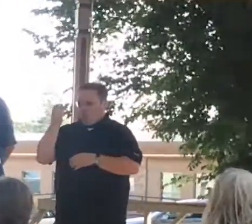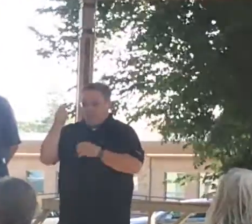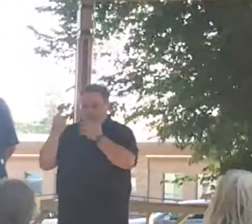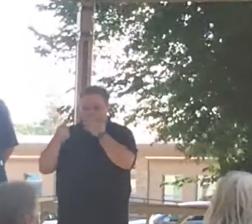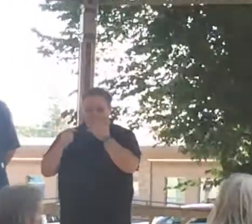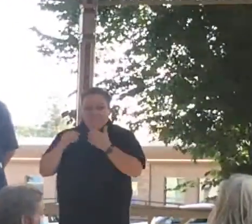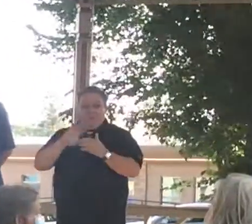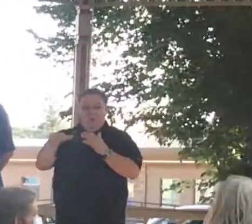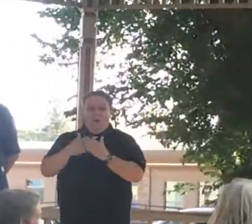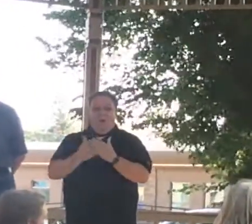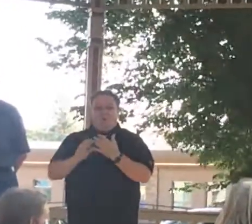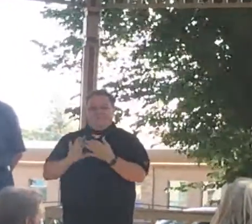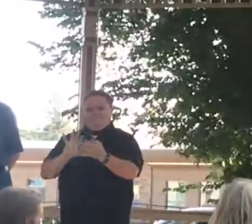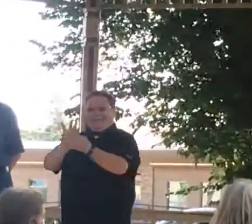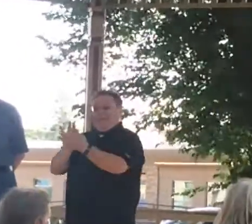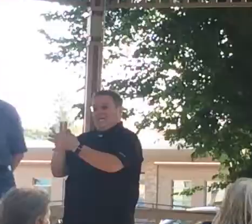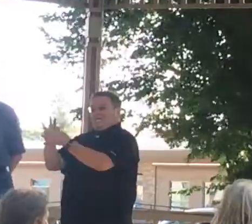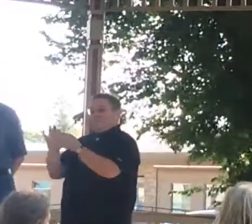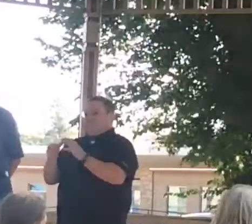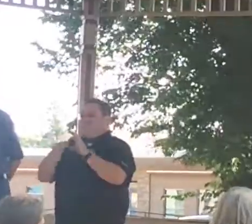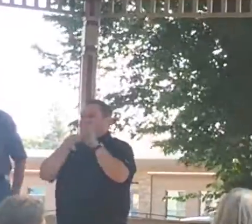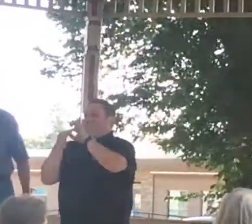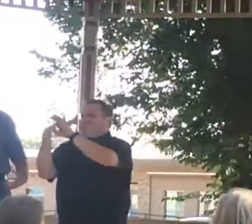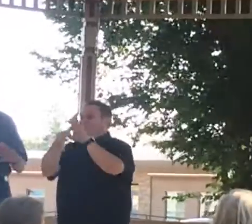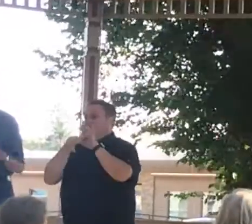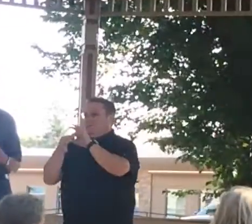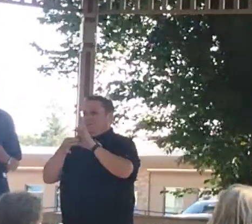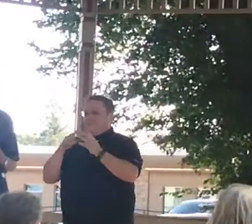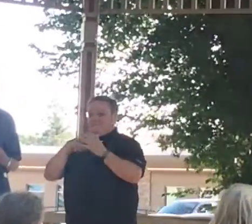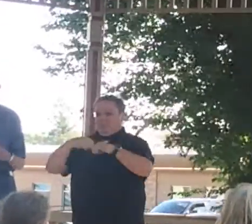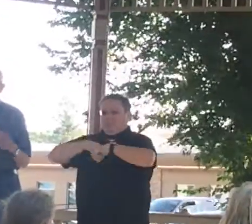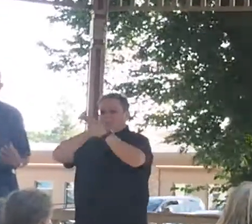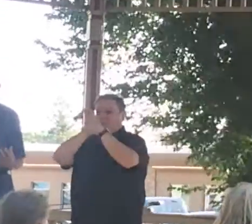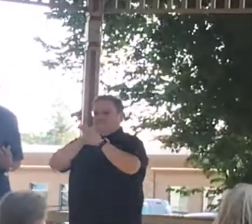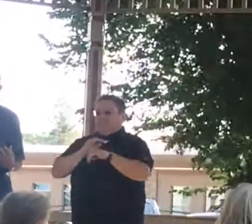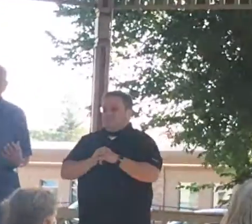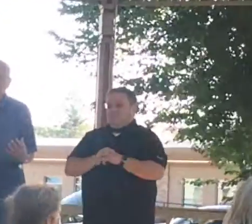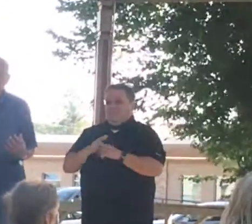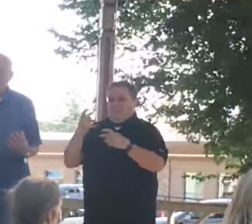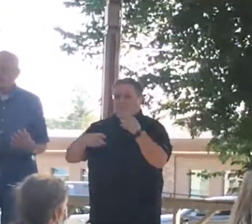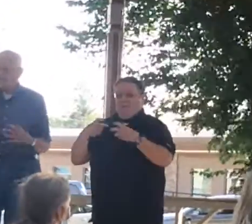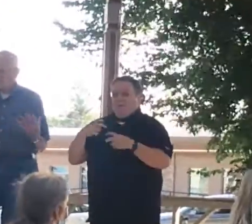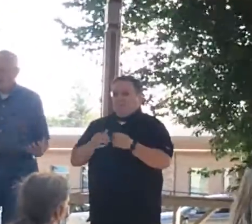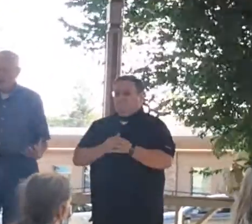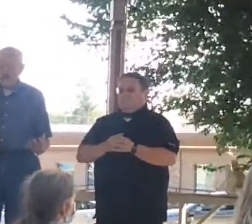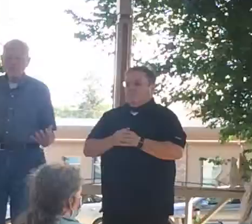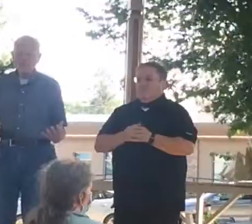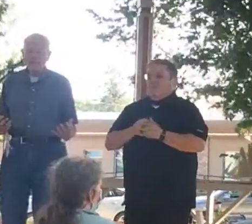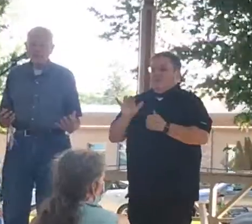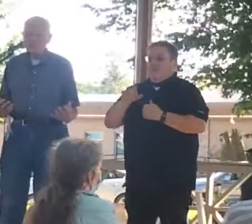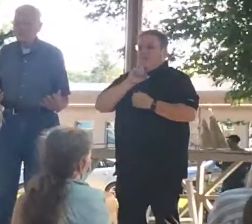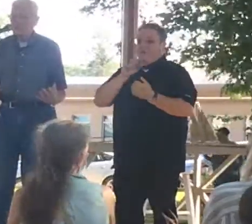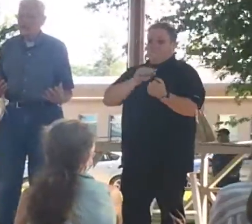understand all the interconnections of these crises and the problems that